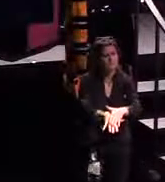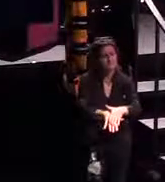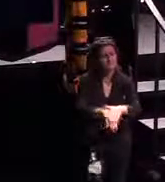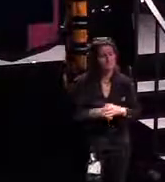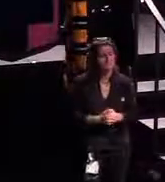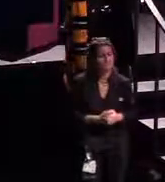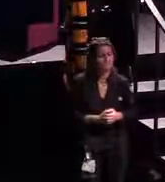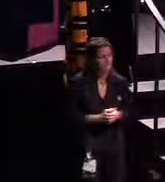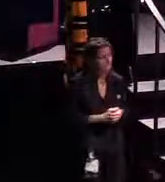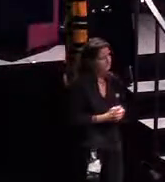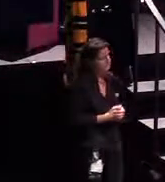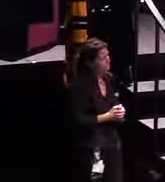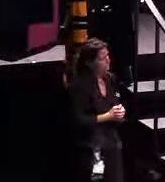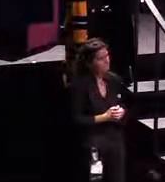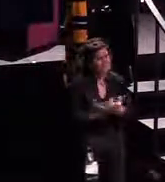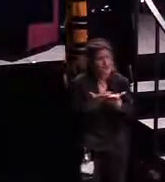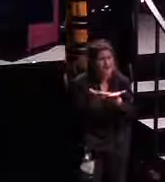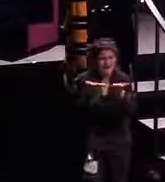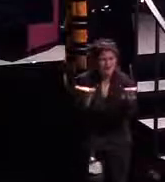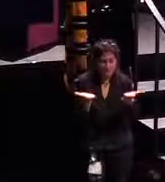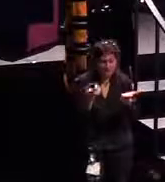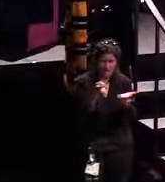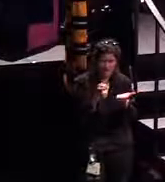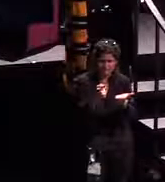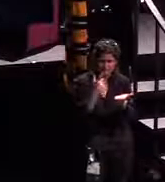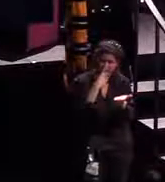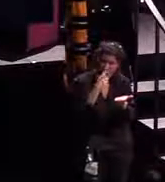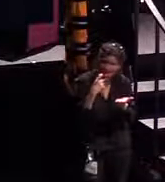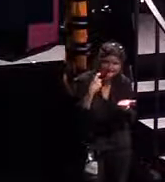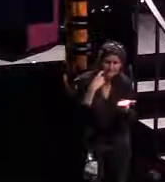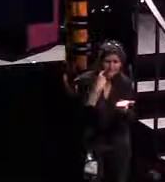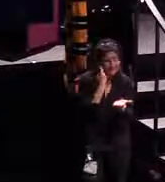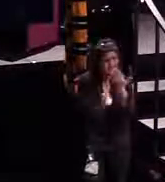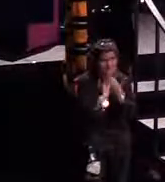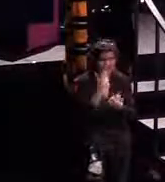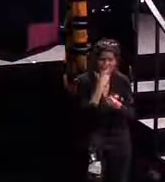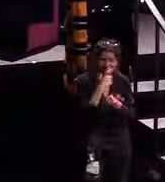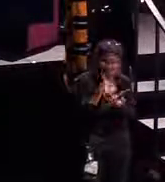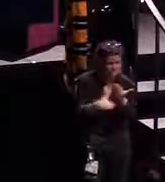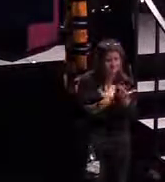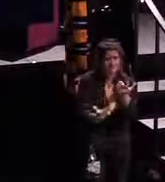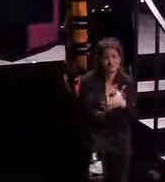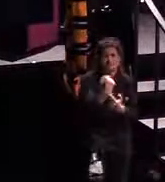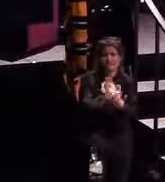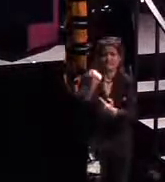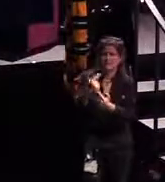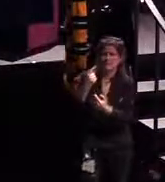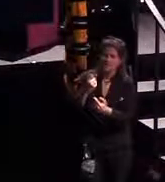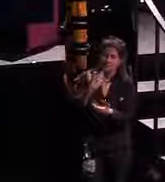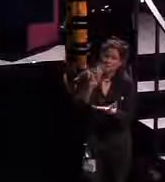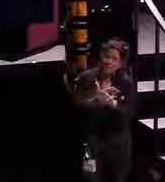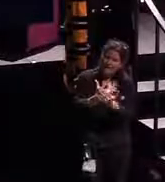Equalizing measures may be simple, in themselves, but having the insight and